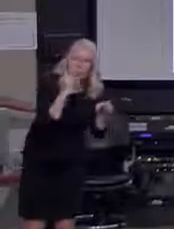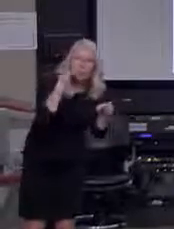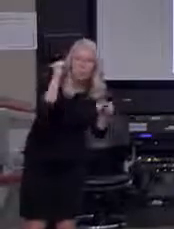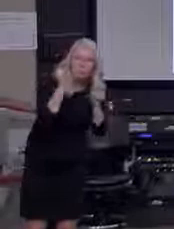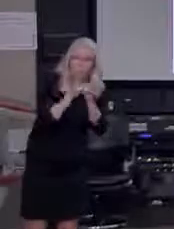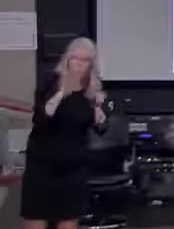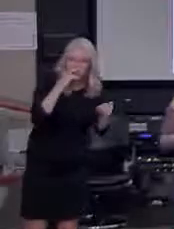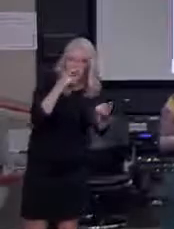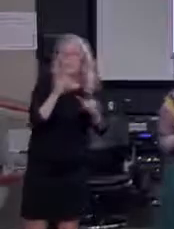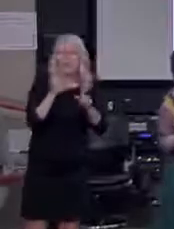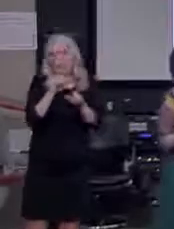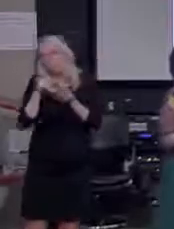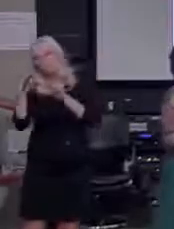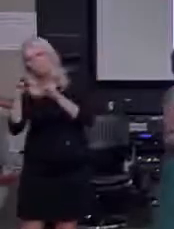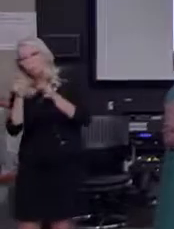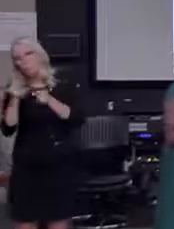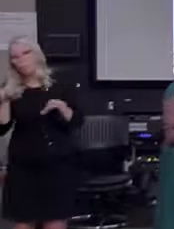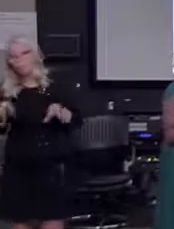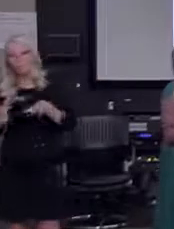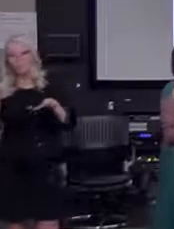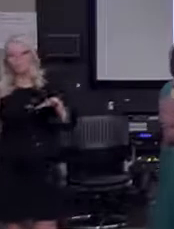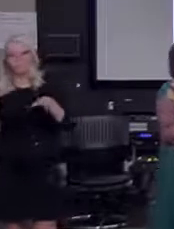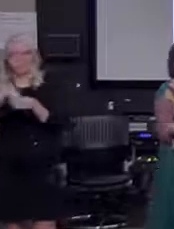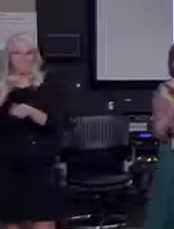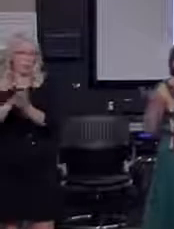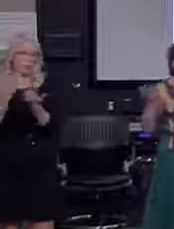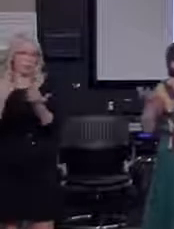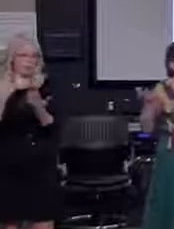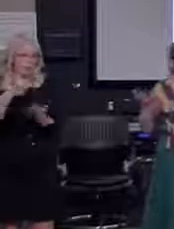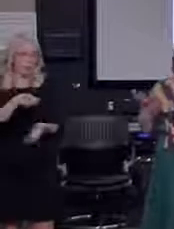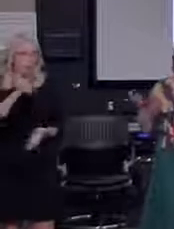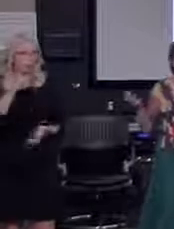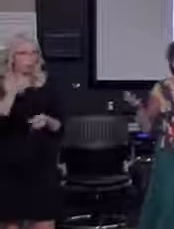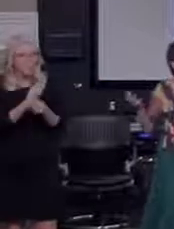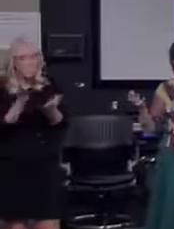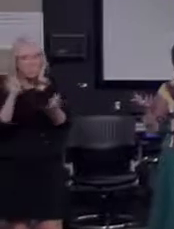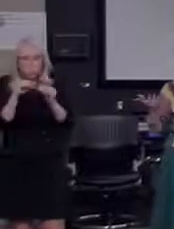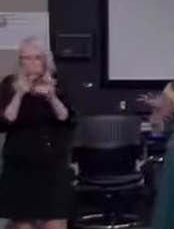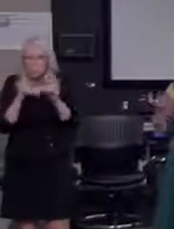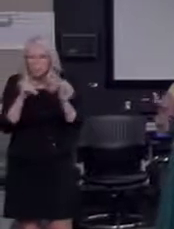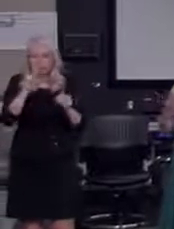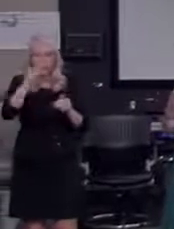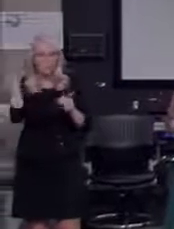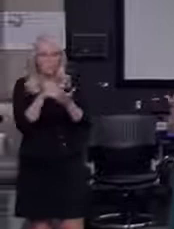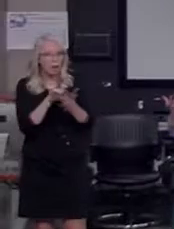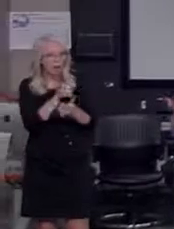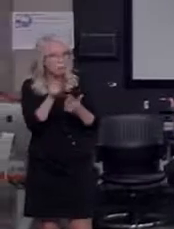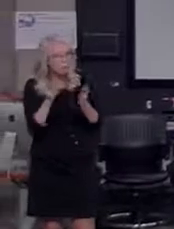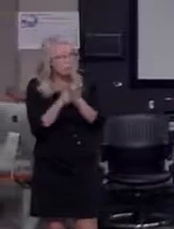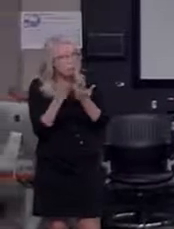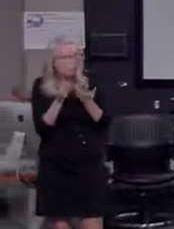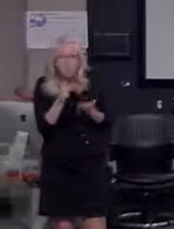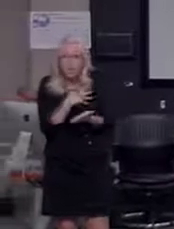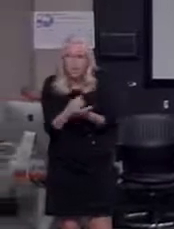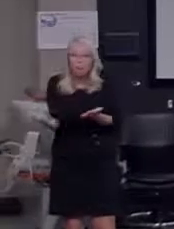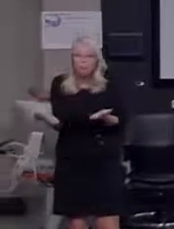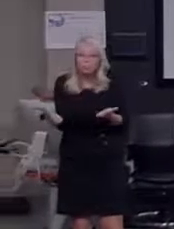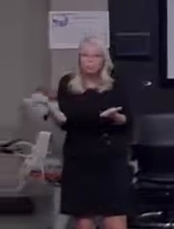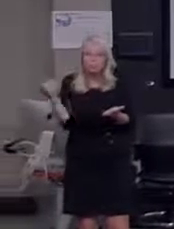describes what these activities are about. And we gave out over 20,000 of these and ran out. We had